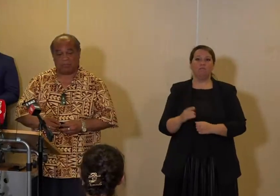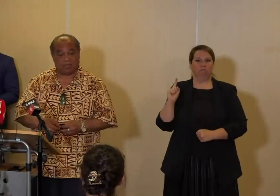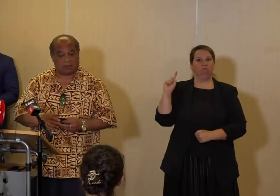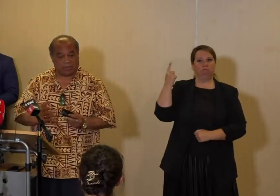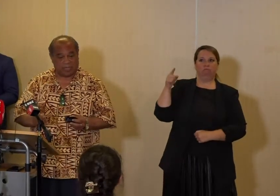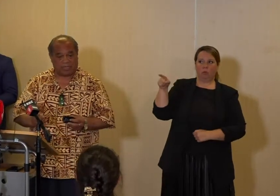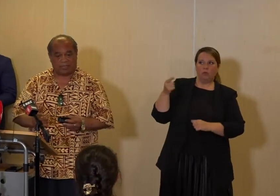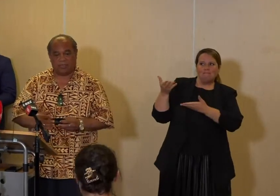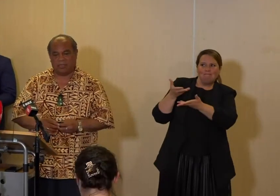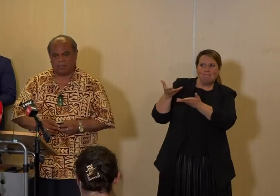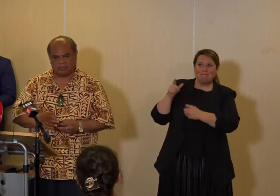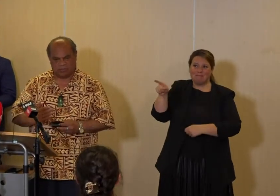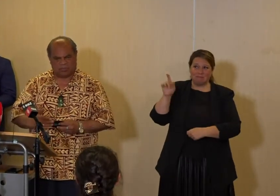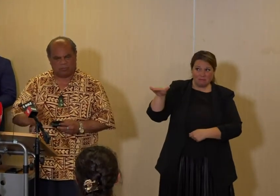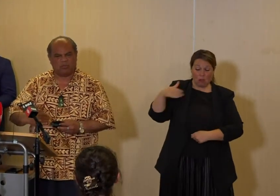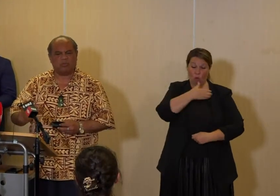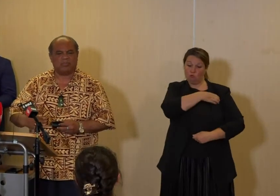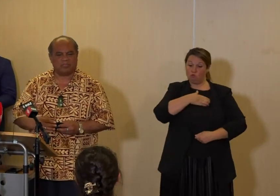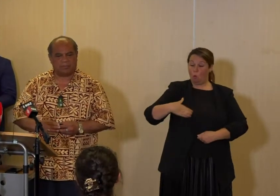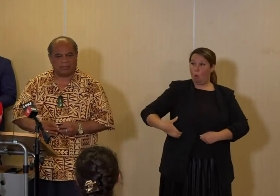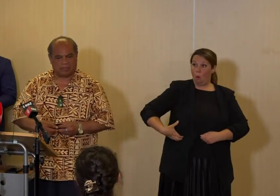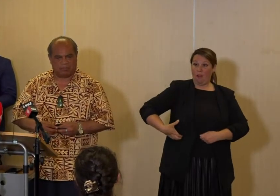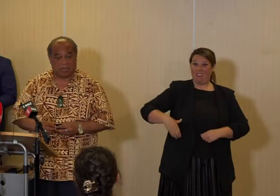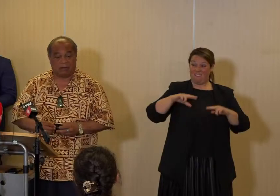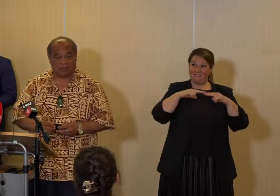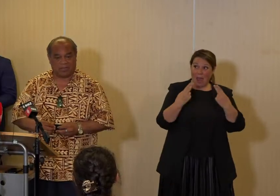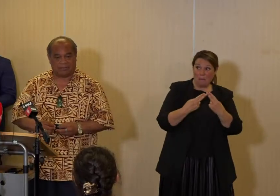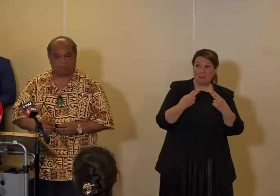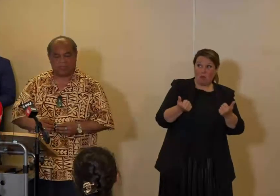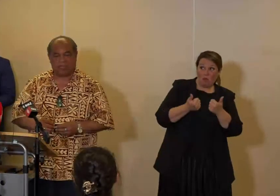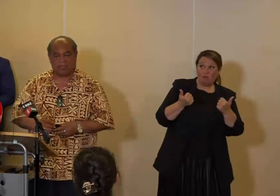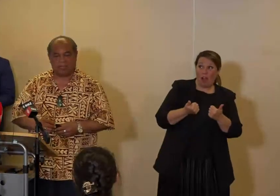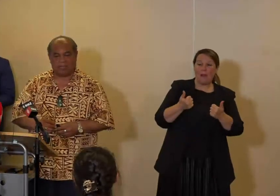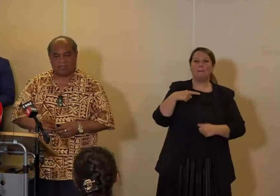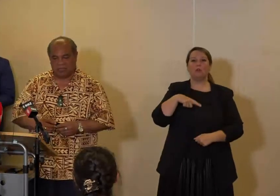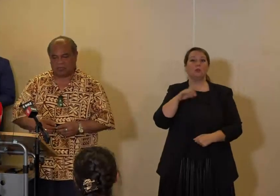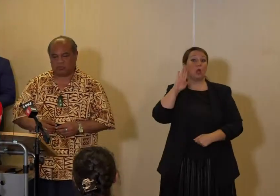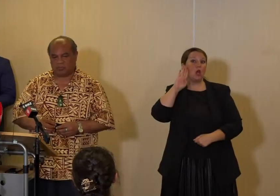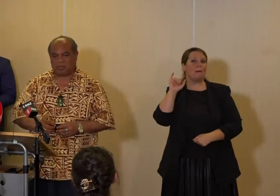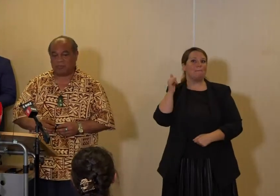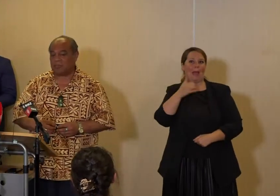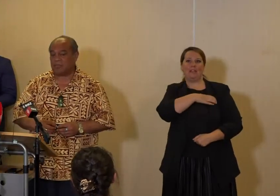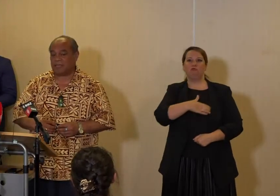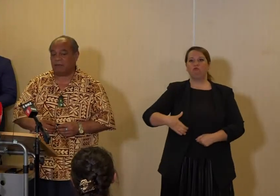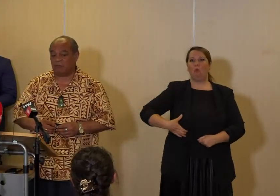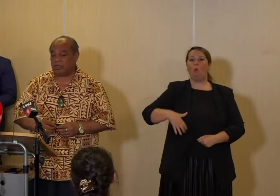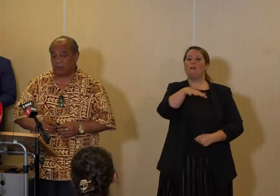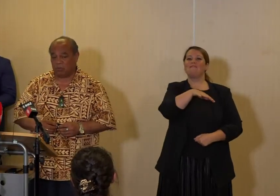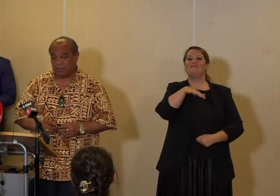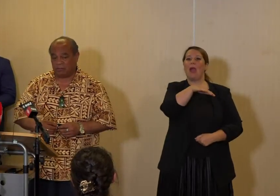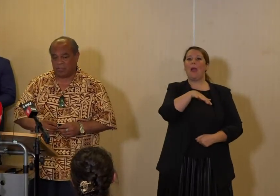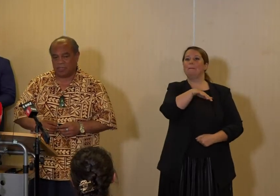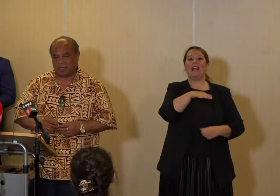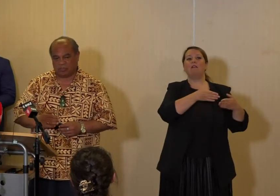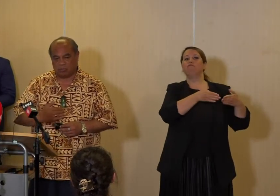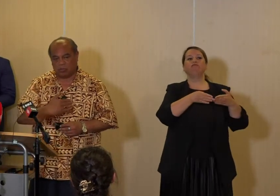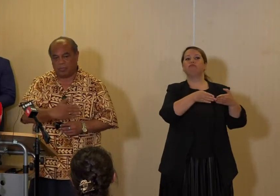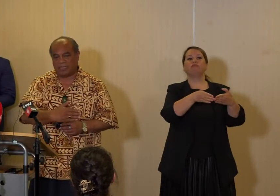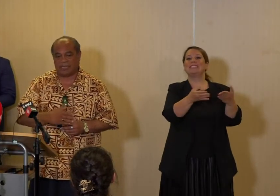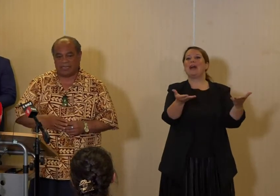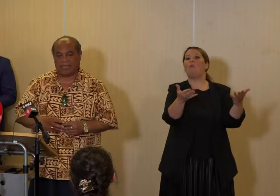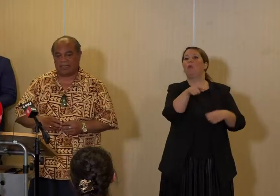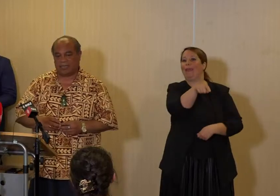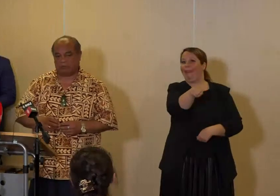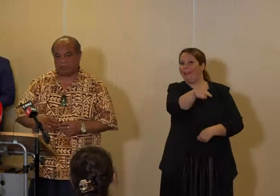royal family are okay, because there were some rumours about them being off island. He's responded that they are fine and well. And so